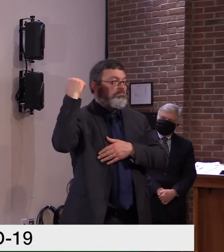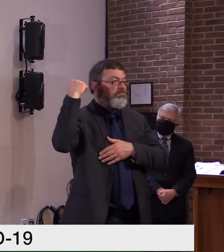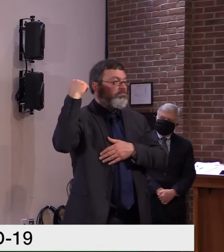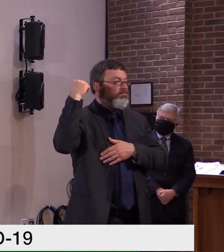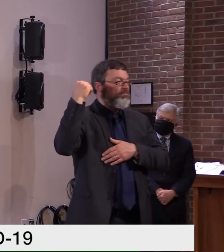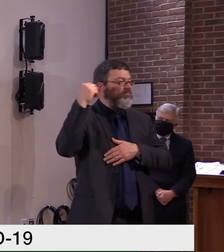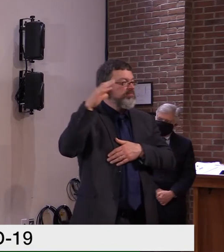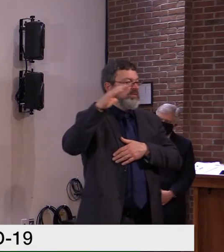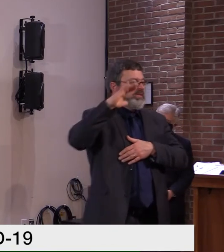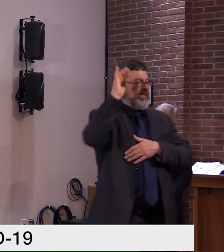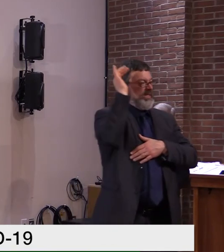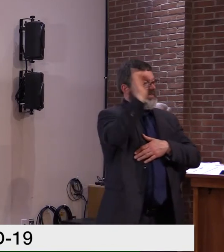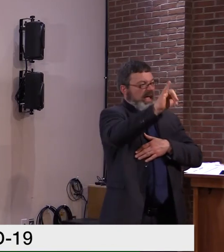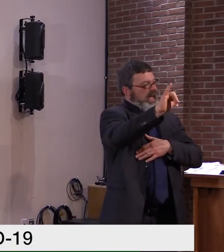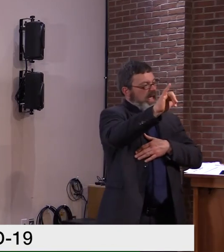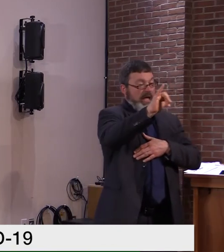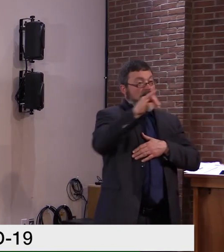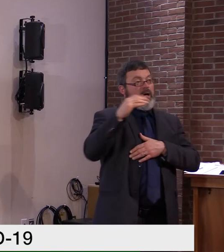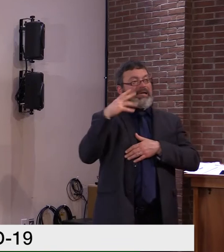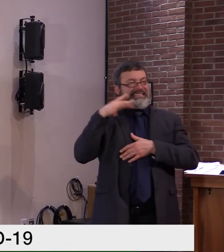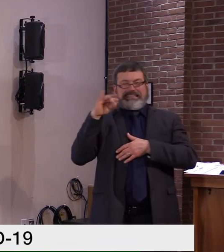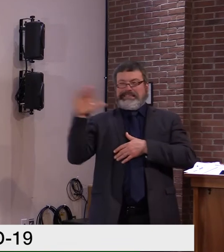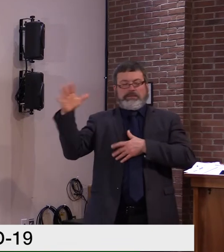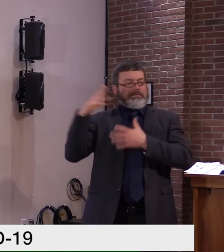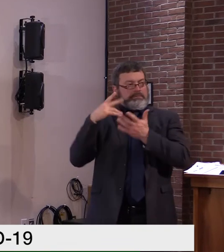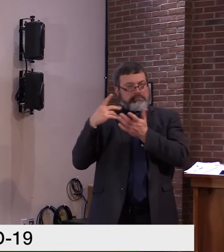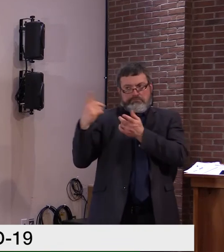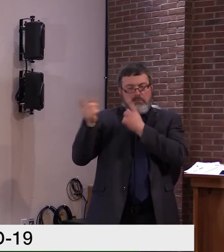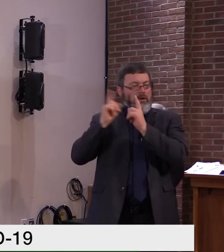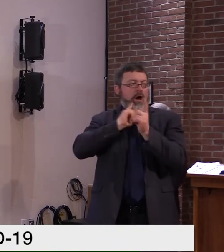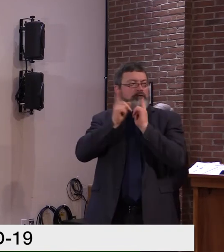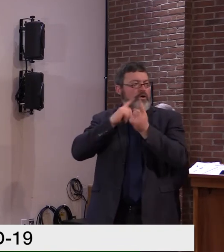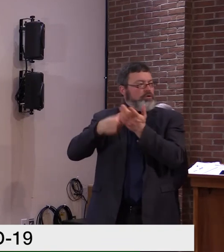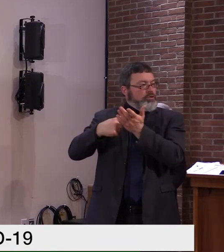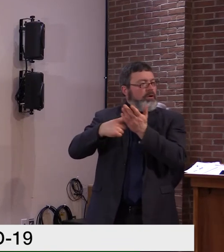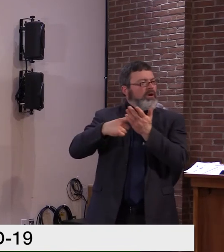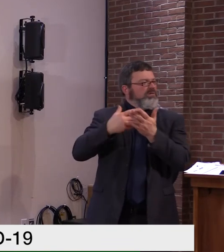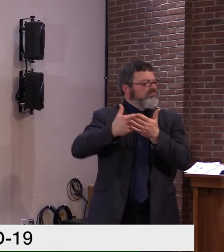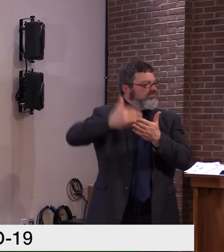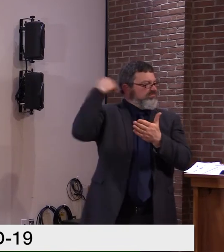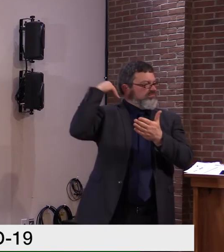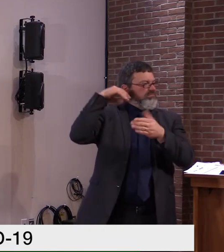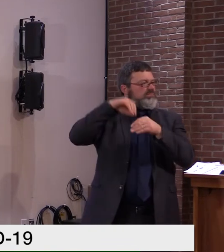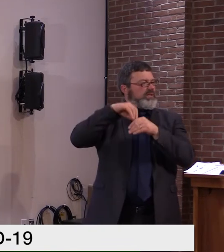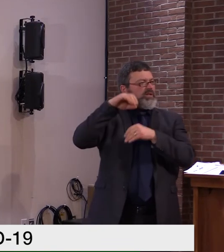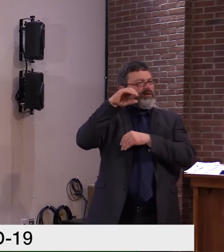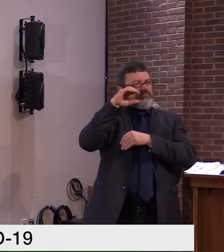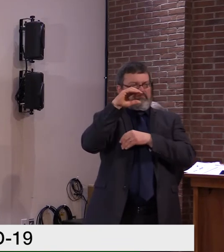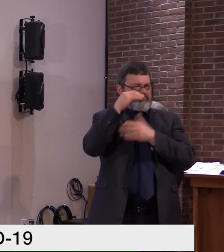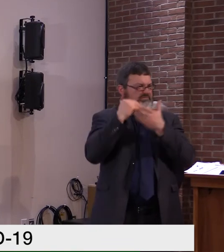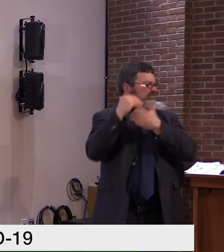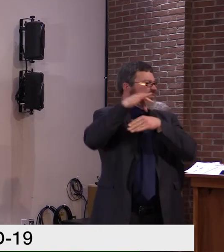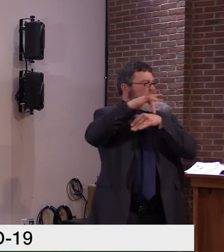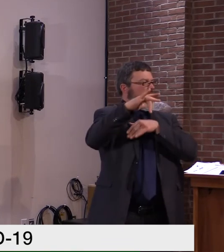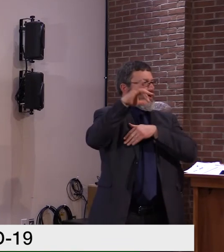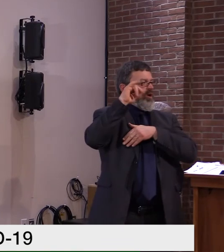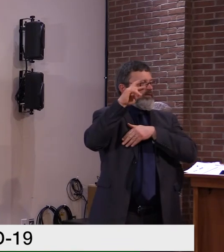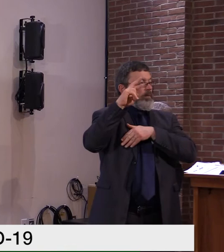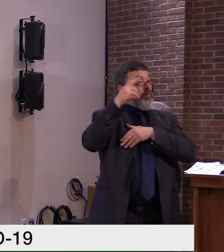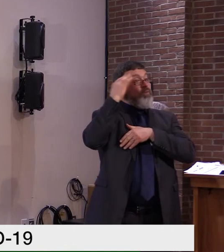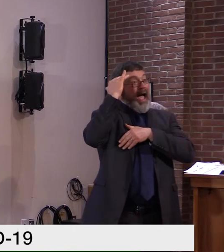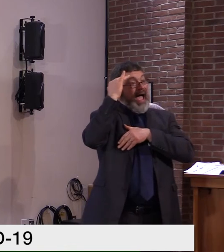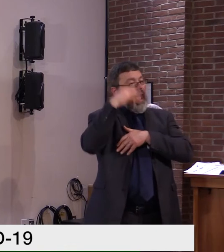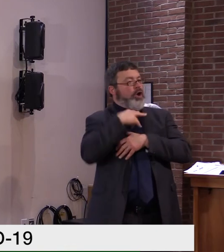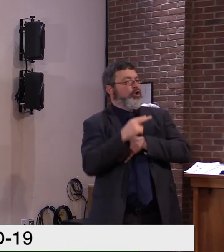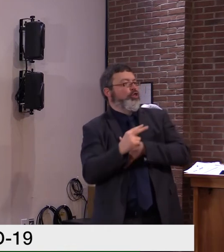before. In fact, Commissioner Pichek's data showing the Canadian Thanksgiving, I think, gave us fair warning